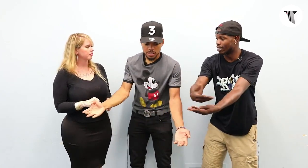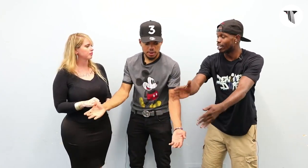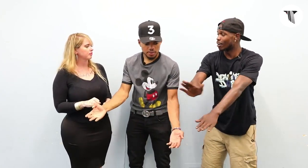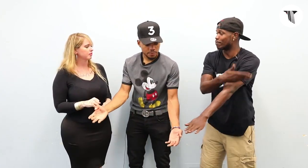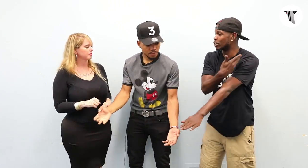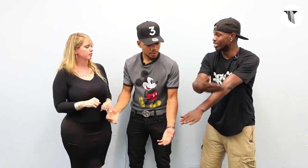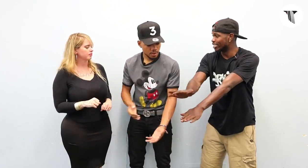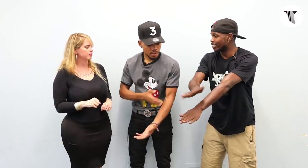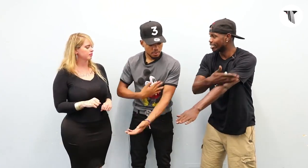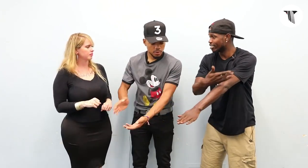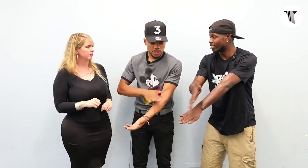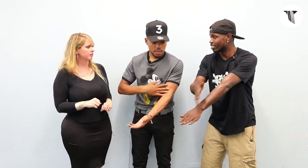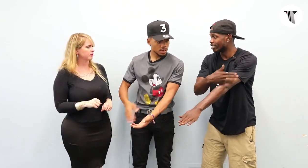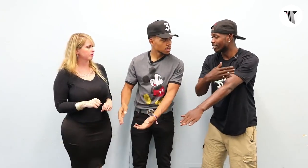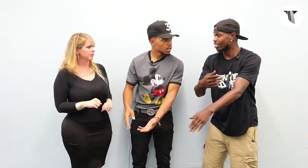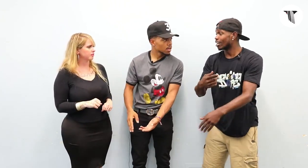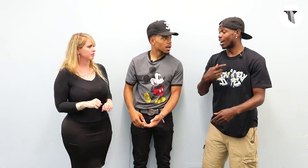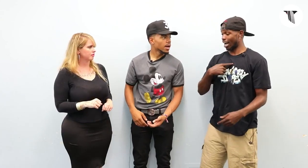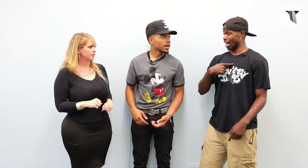I used to pass out. Music. Music.